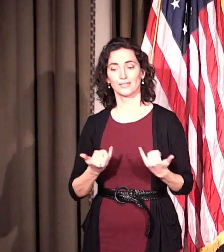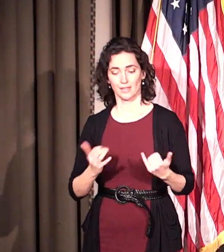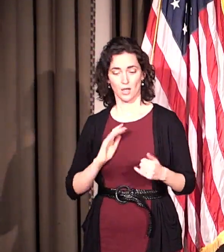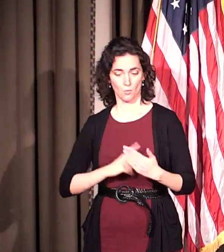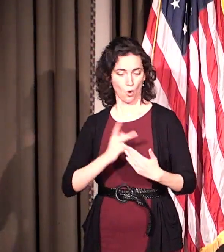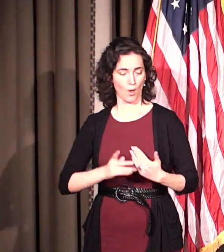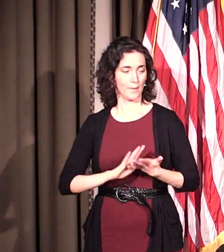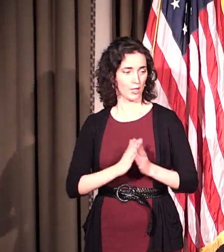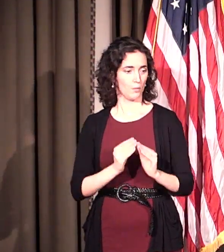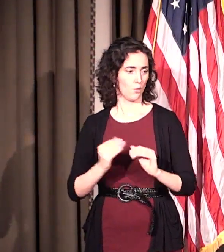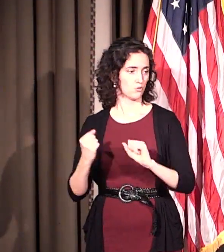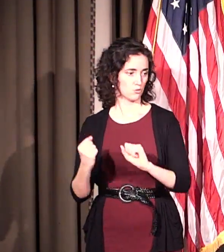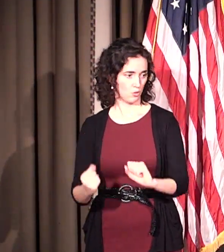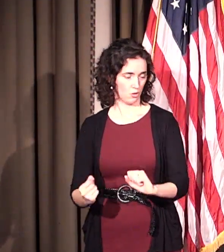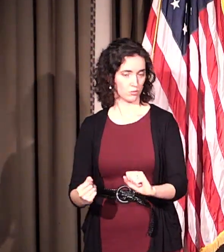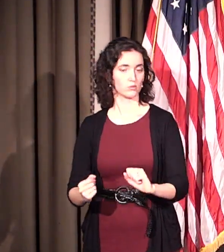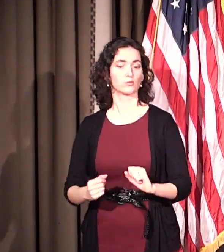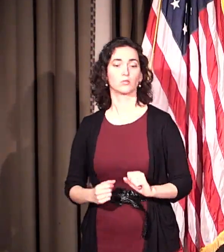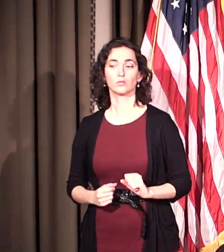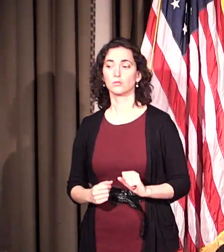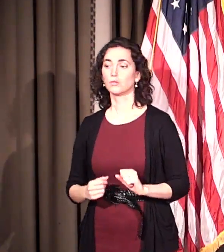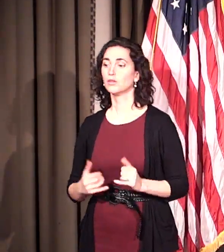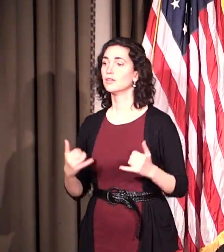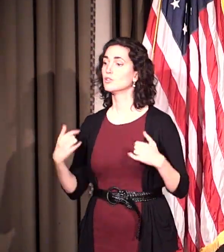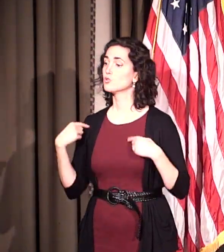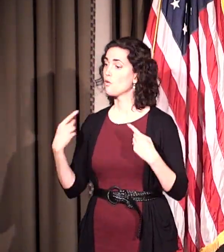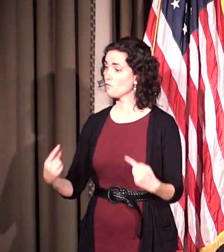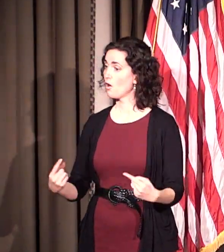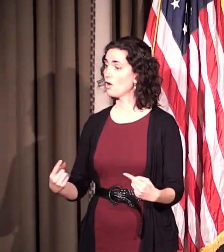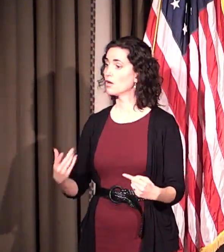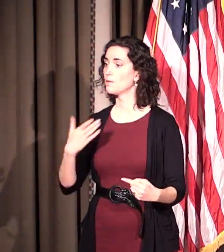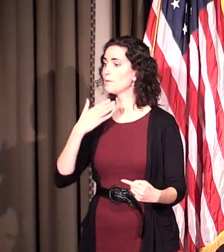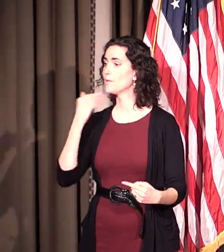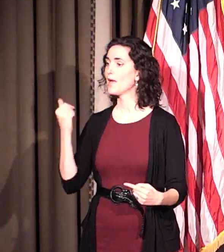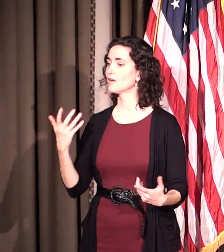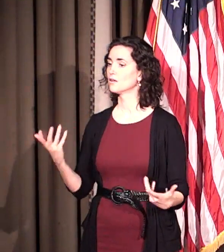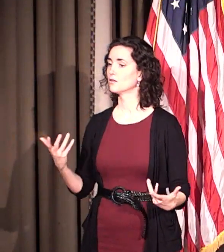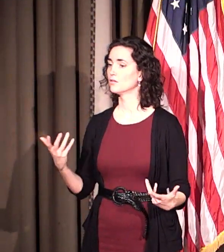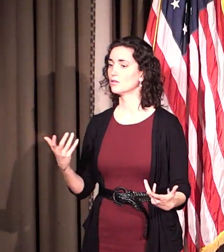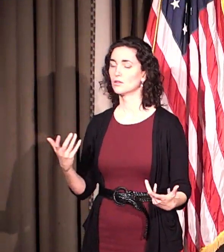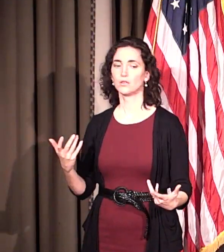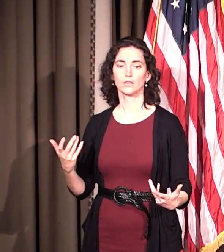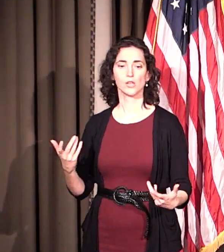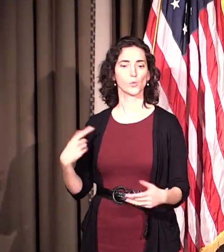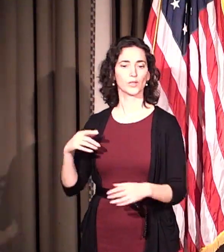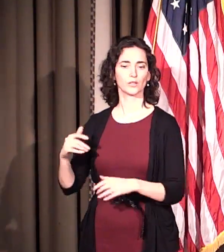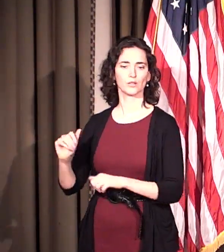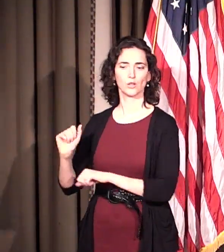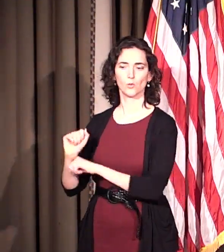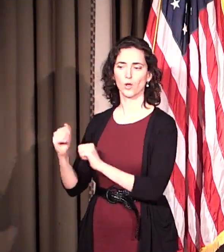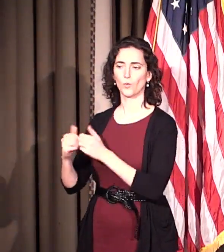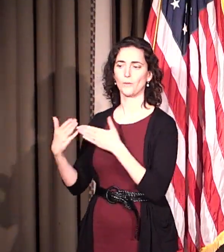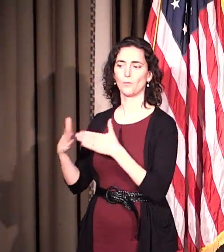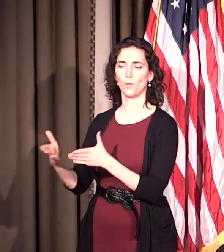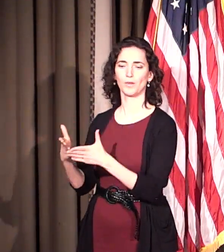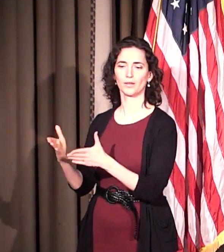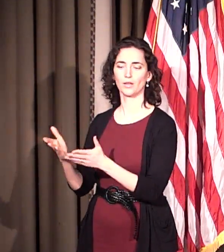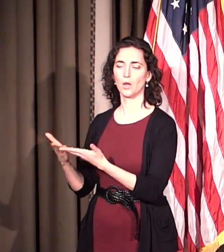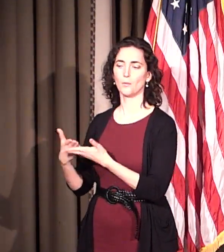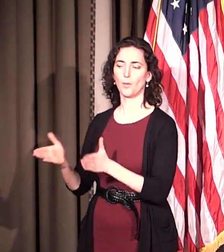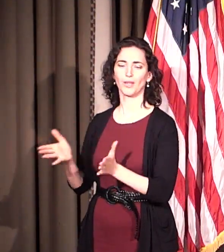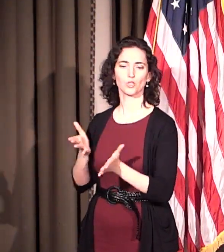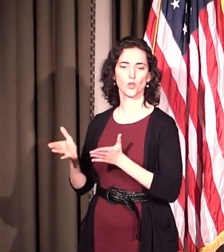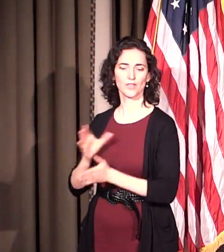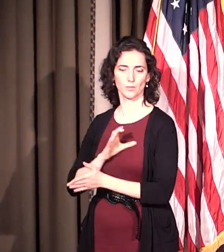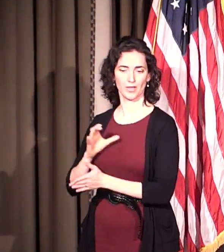program going forward. And the biggest thing we've done so far, I think we mentioned before, is we've looped with the Public Service Commission to ensure that